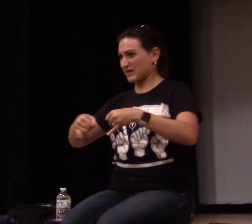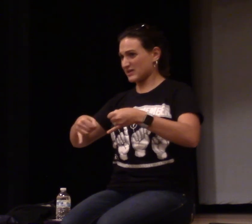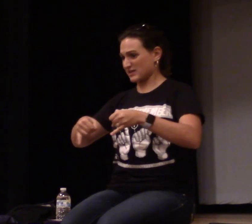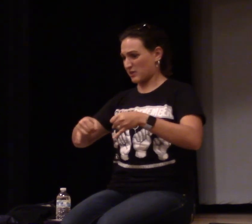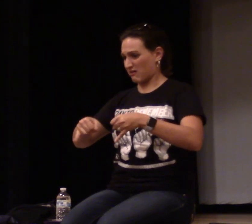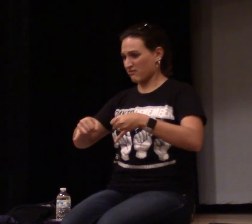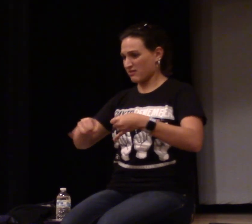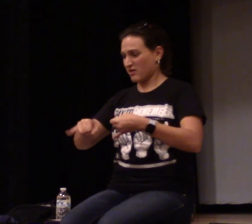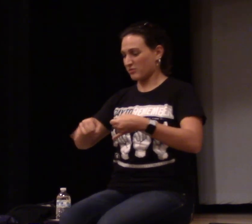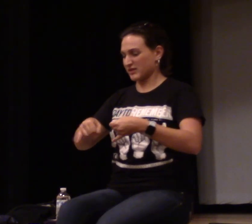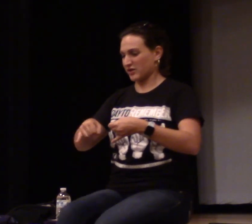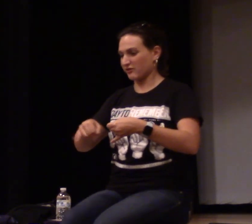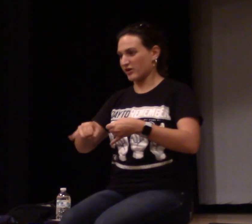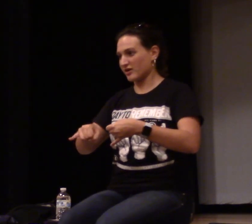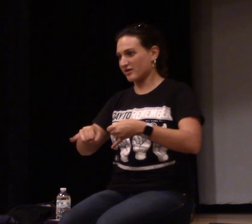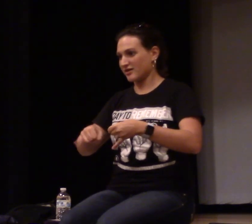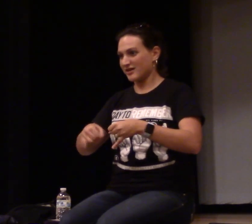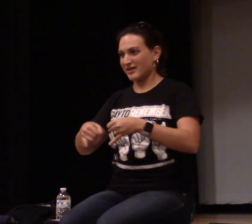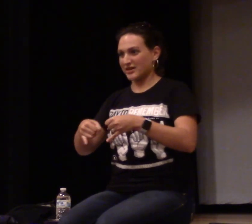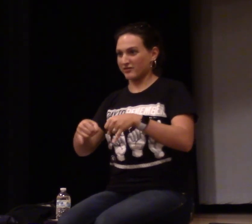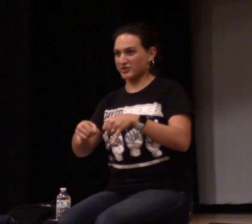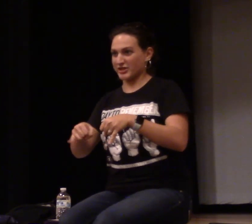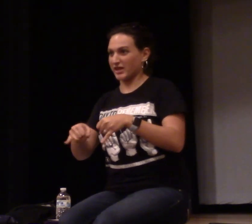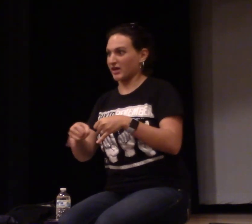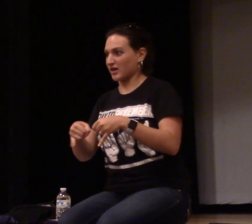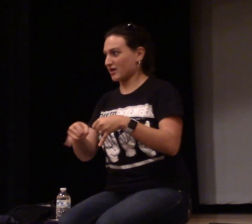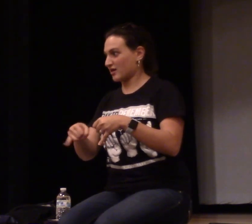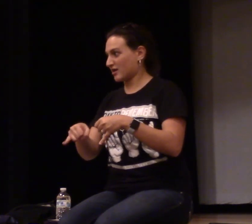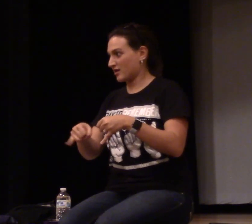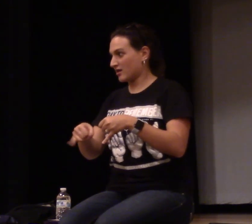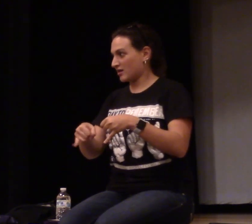as well, almost like your foot shaking.